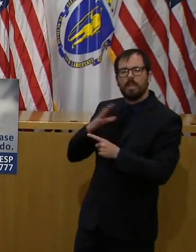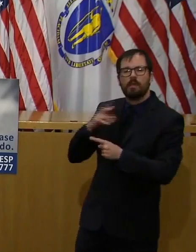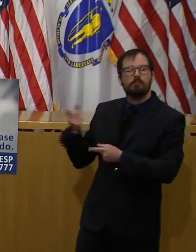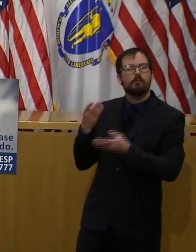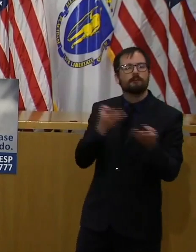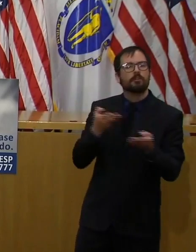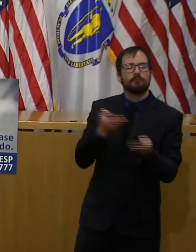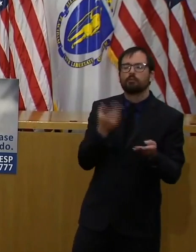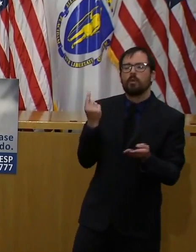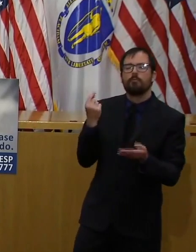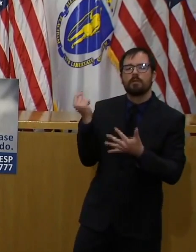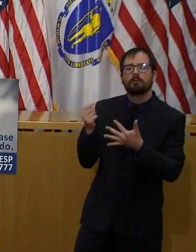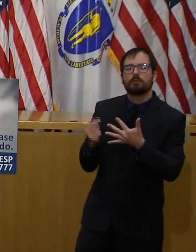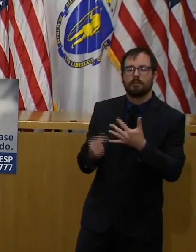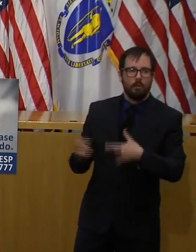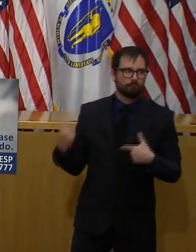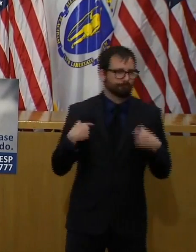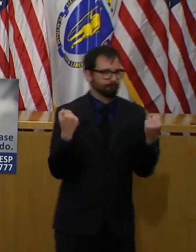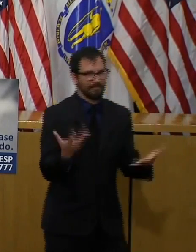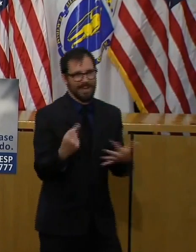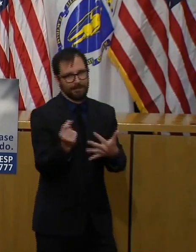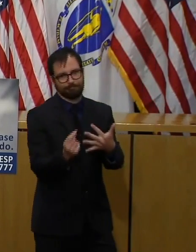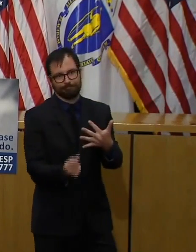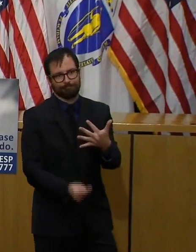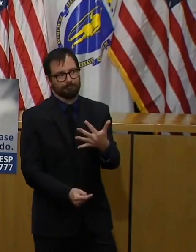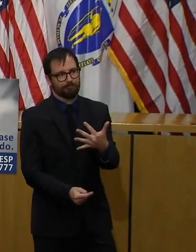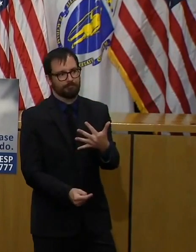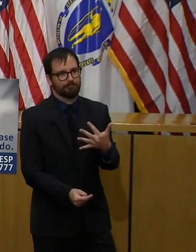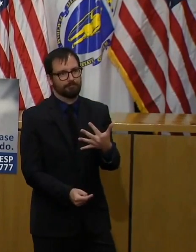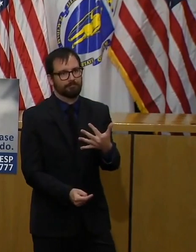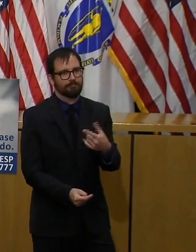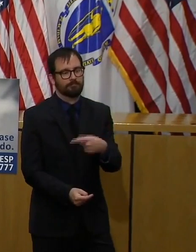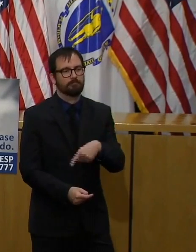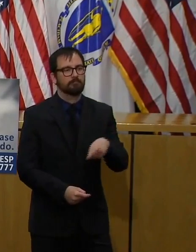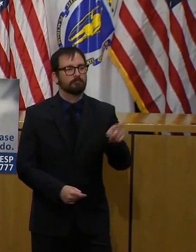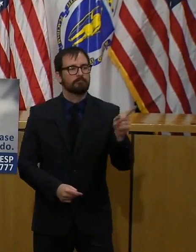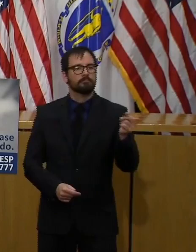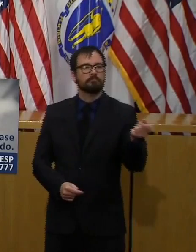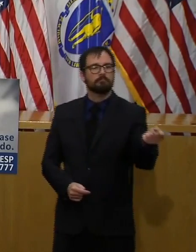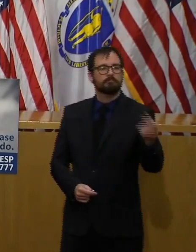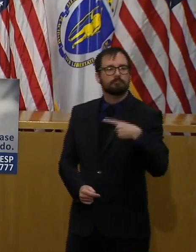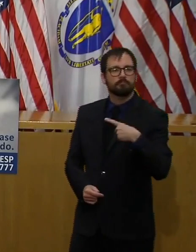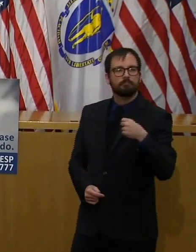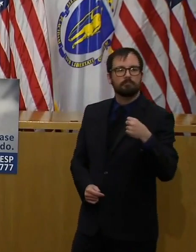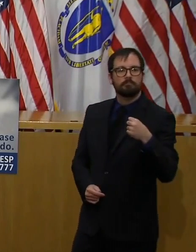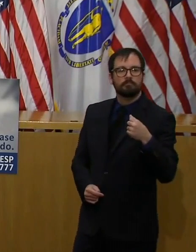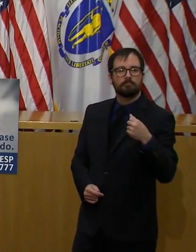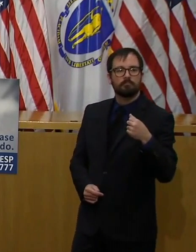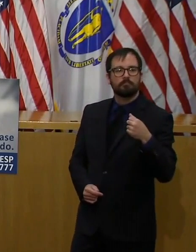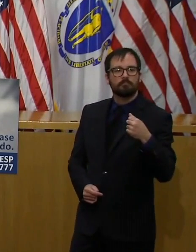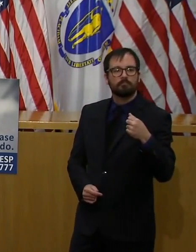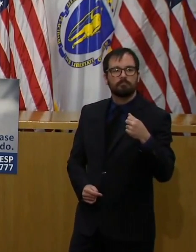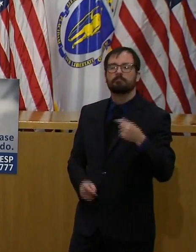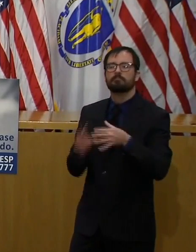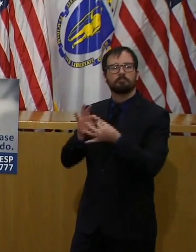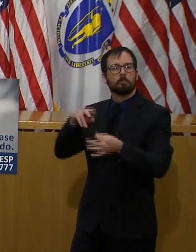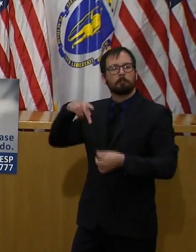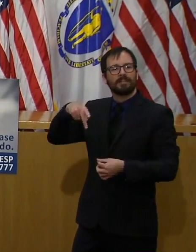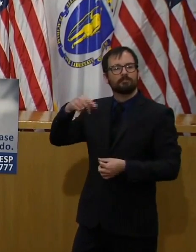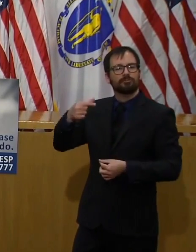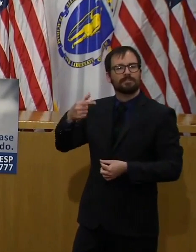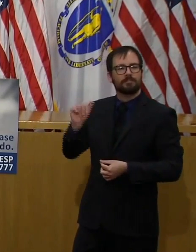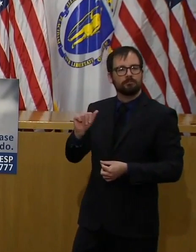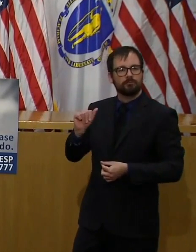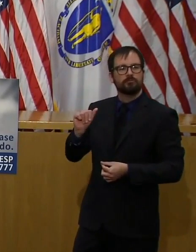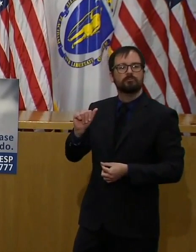ask you about sports? The PGA Tour announced today that they're resuming their season. They plan to play the Northern Trust Open in